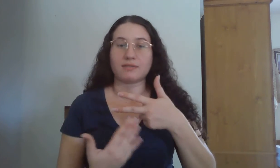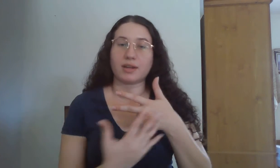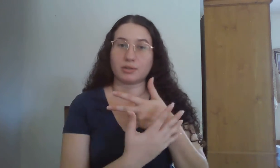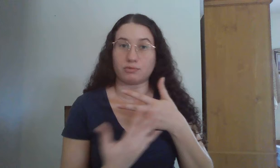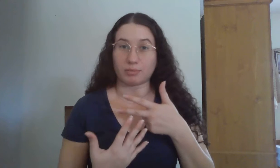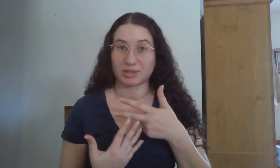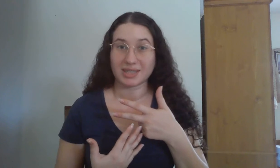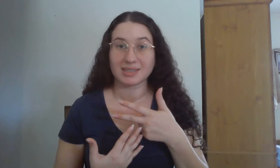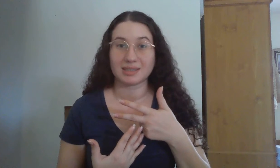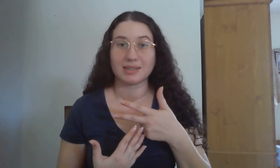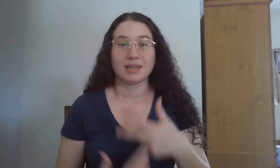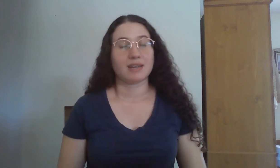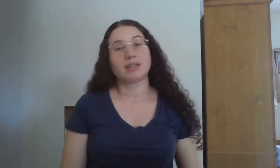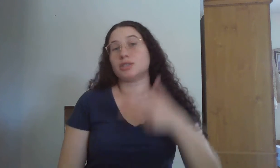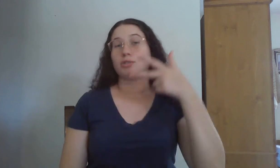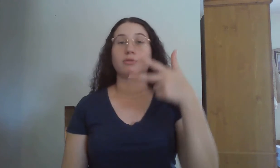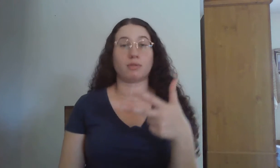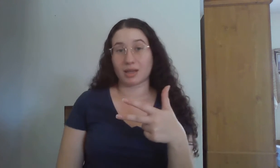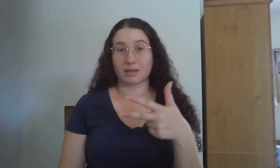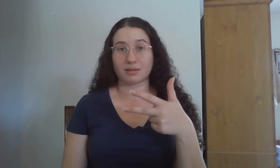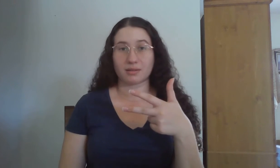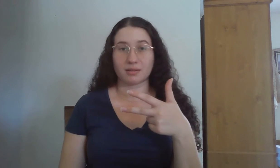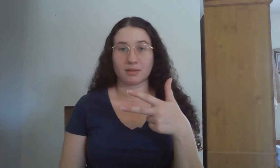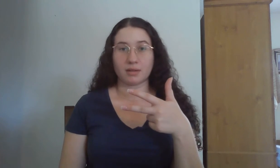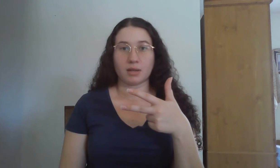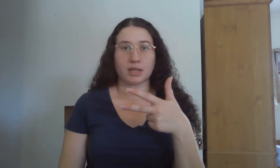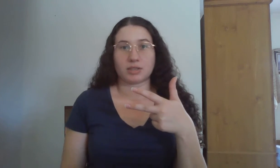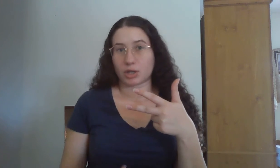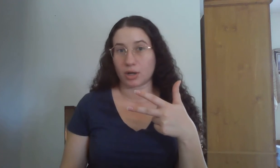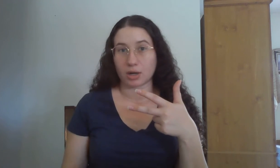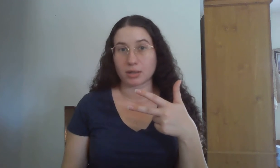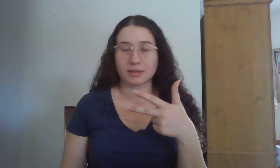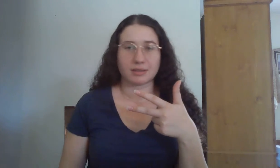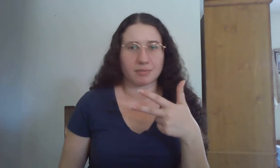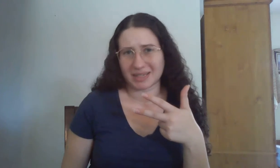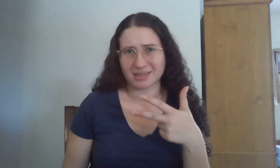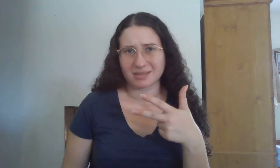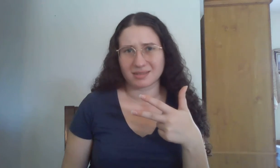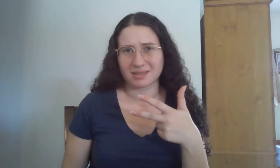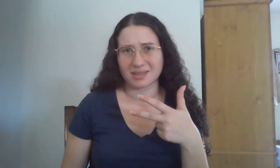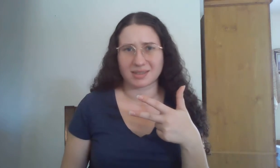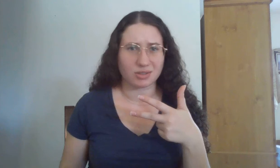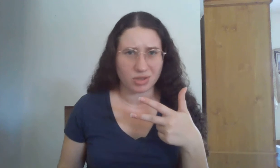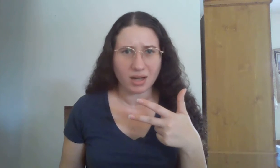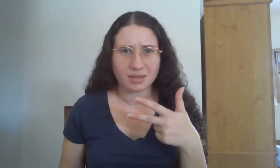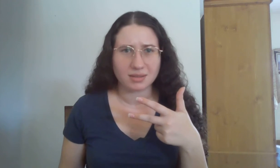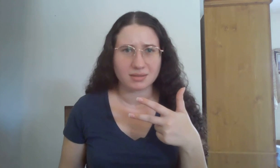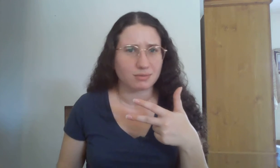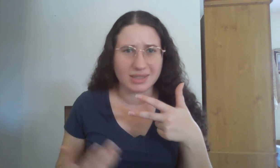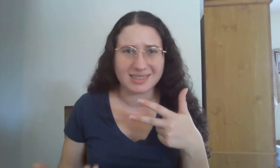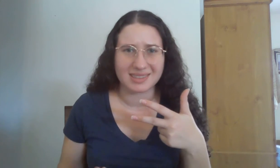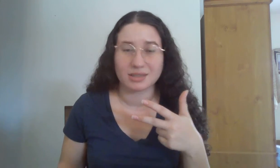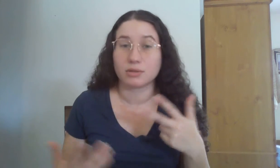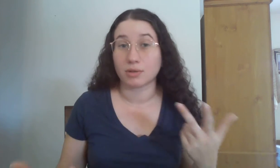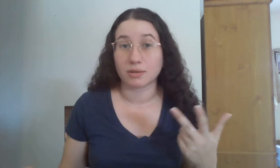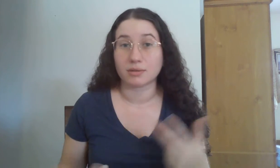classifier is representing. If I just do this, is it a car? Is it a bicycle? Is it a truck? What is it? You don't know.